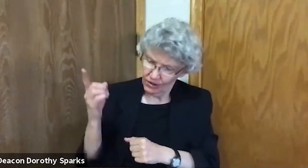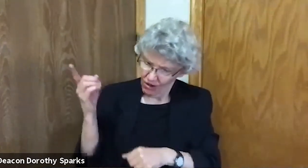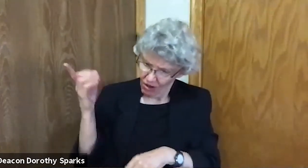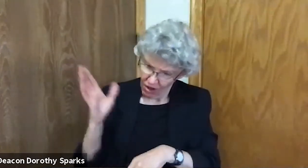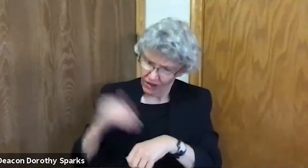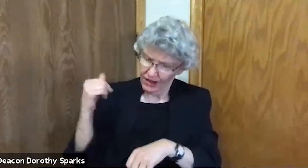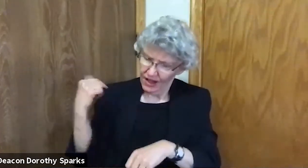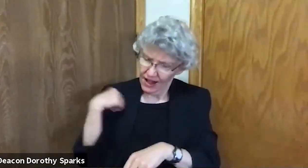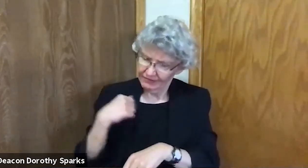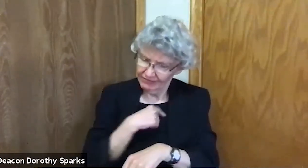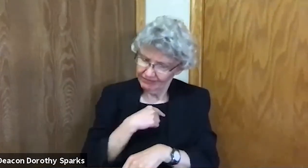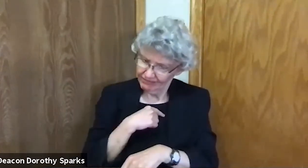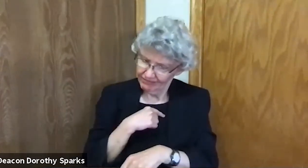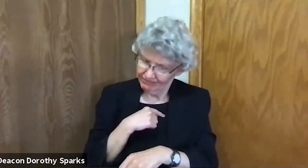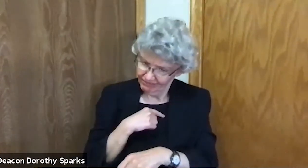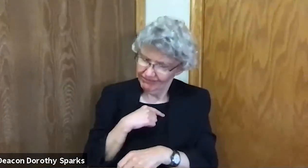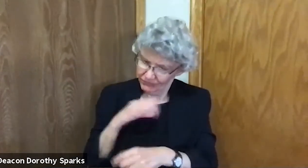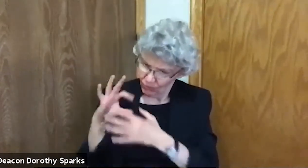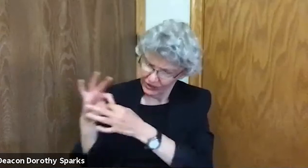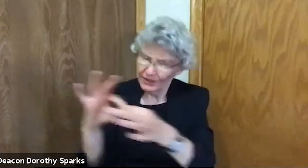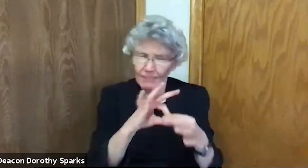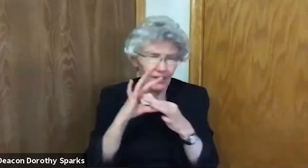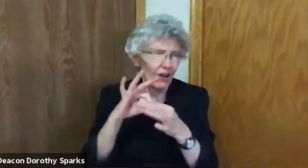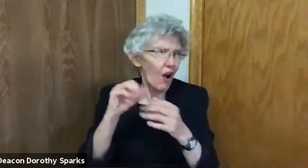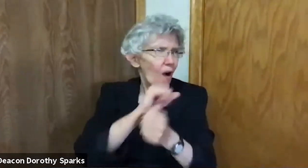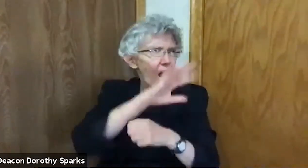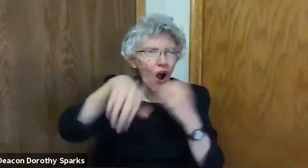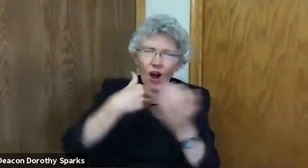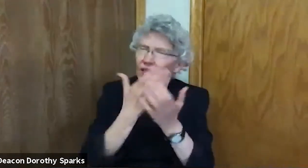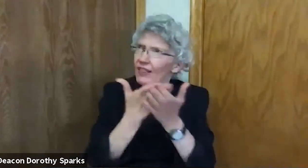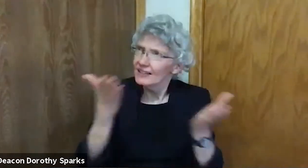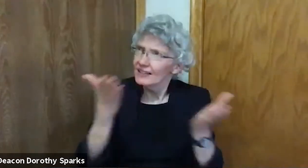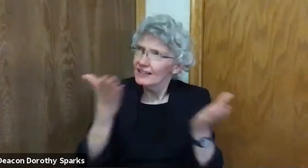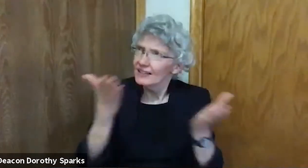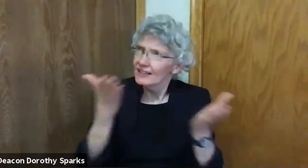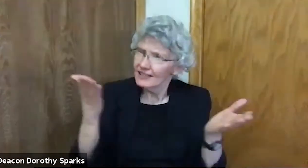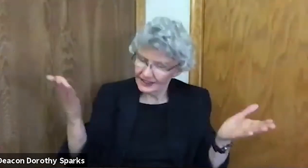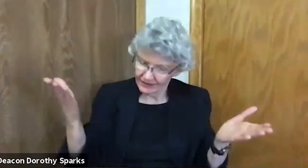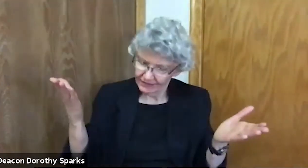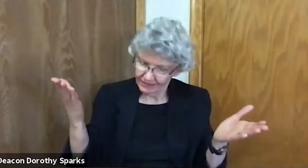side with you. You call us into relationship with all things.